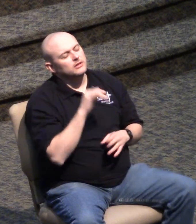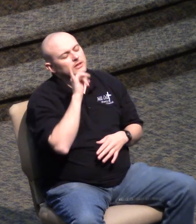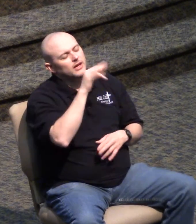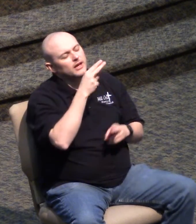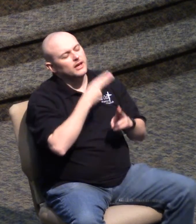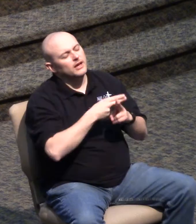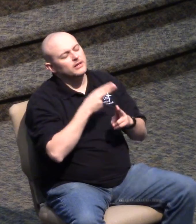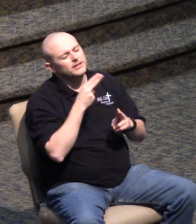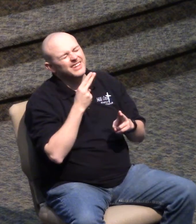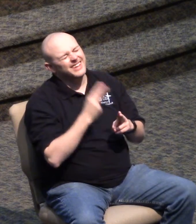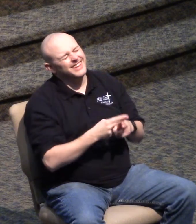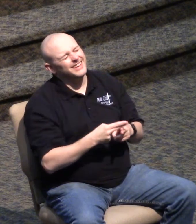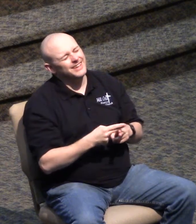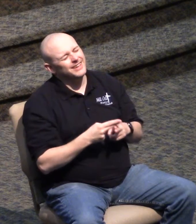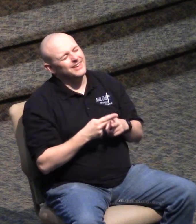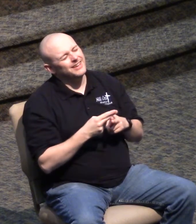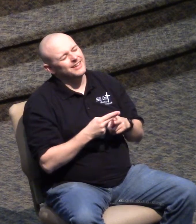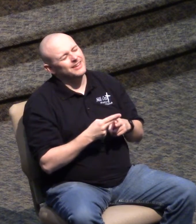About that